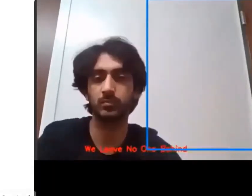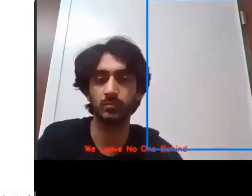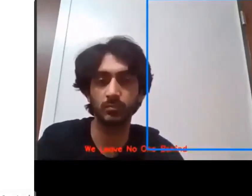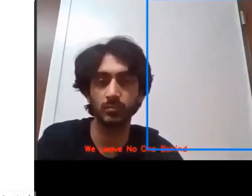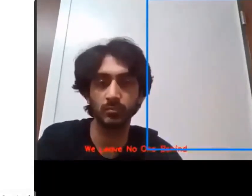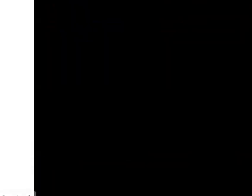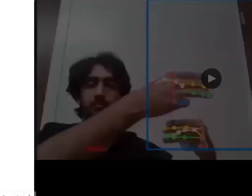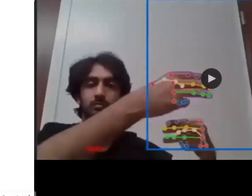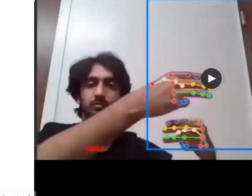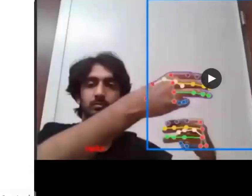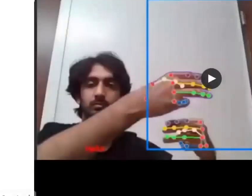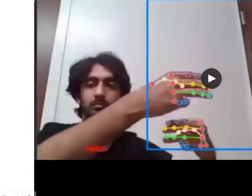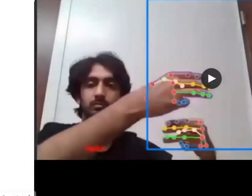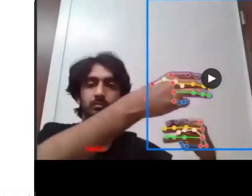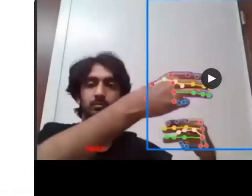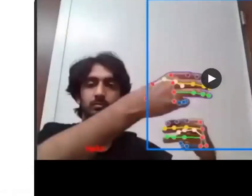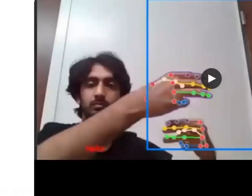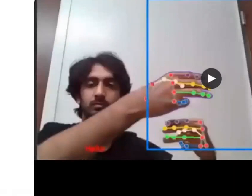behind.